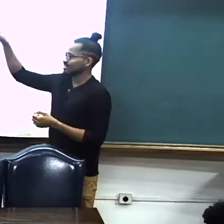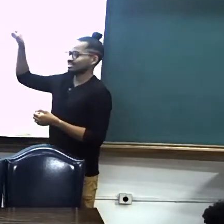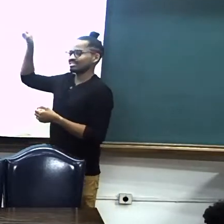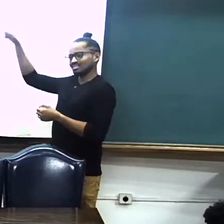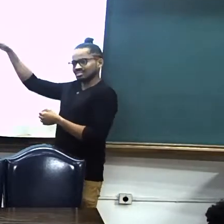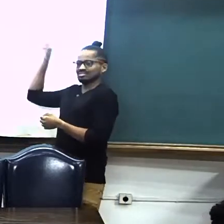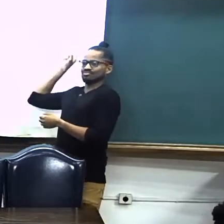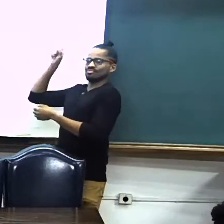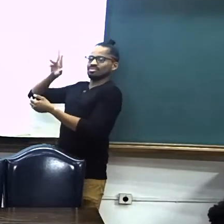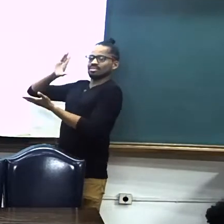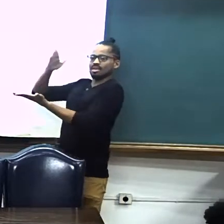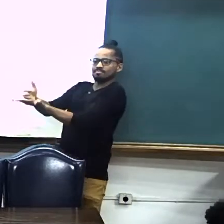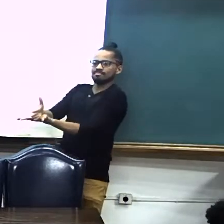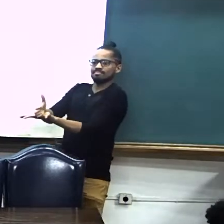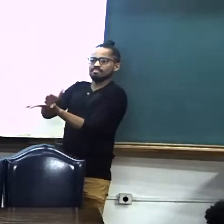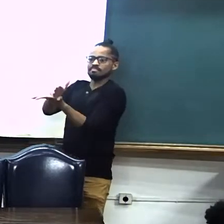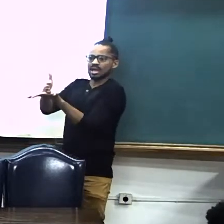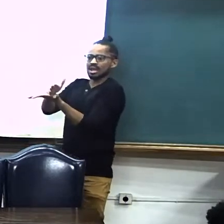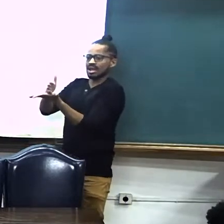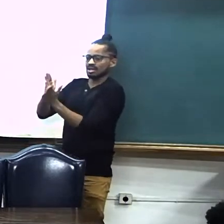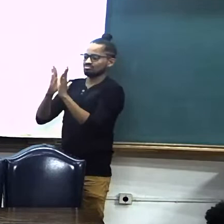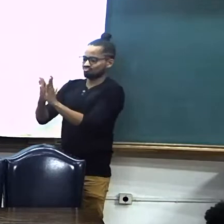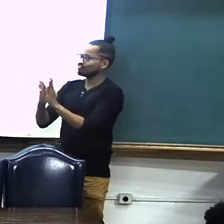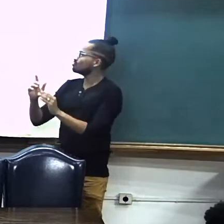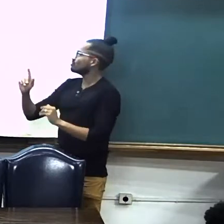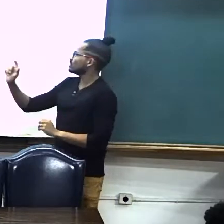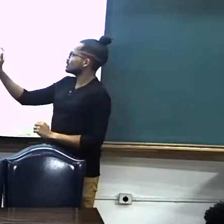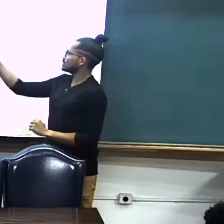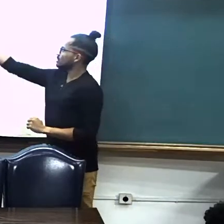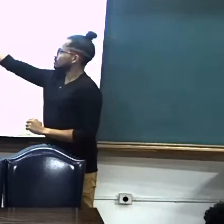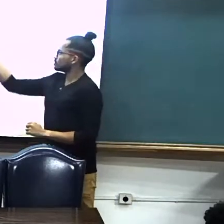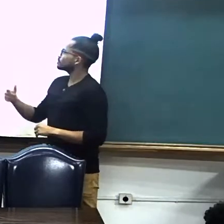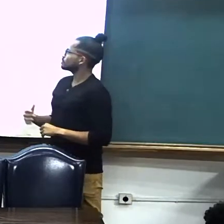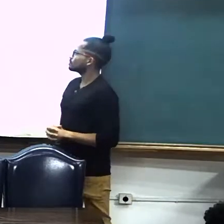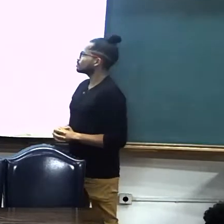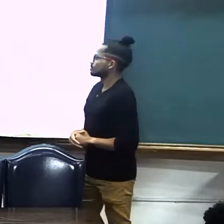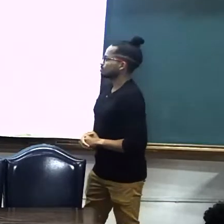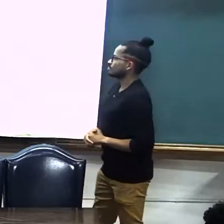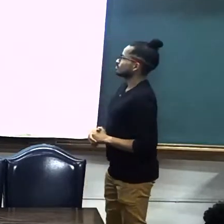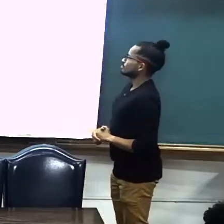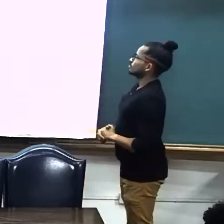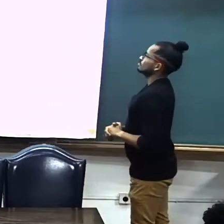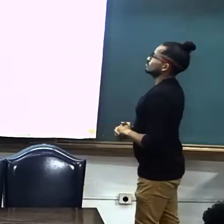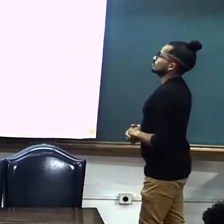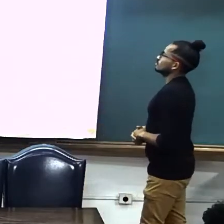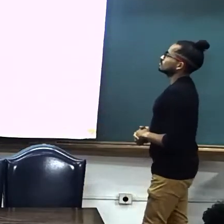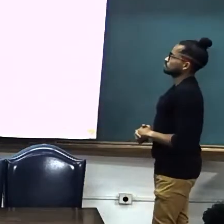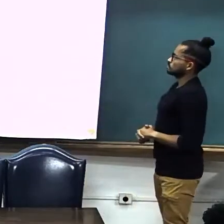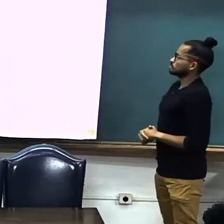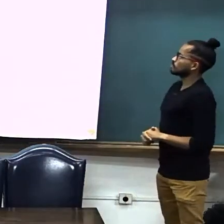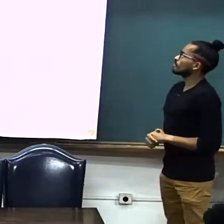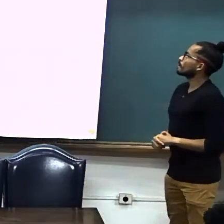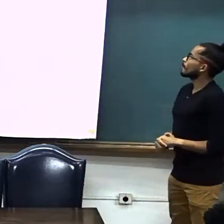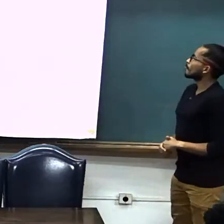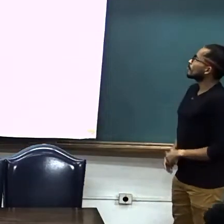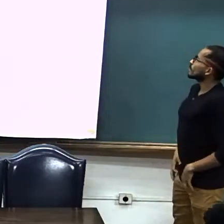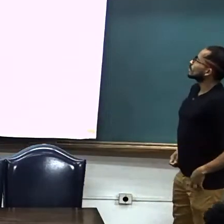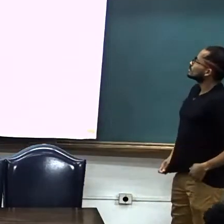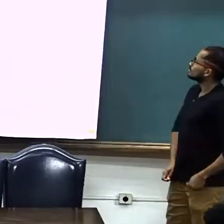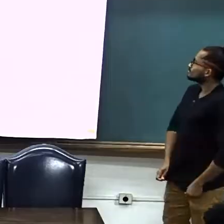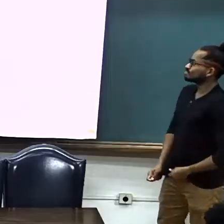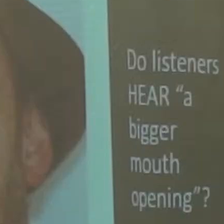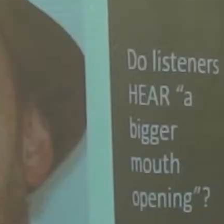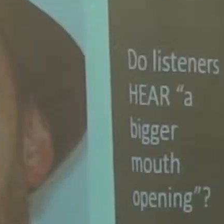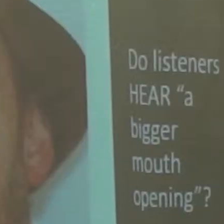fat cat at the mat. Pam said bat that fat cat at the mat. Do